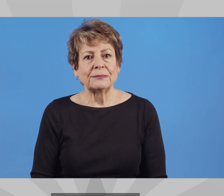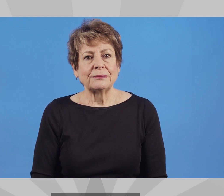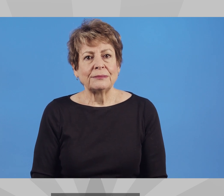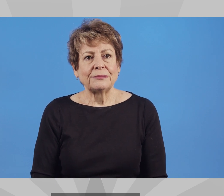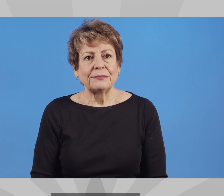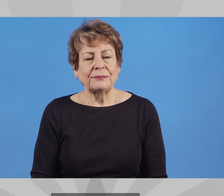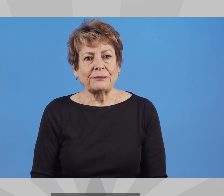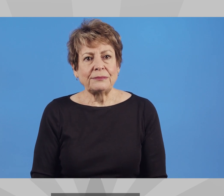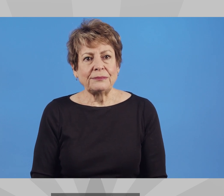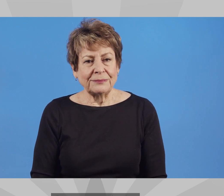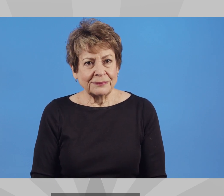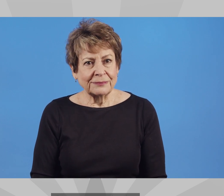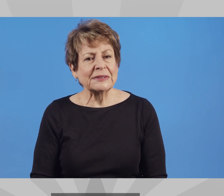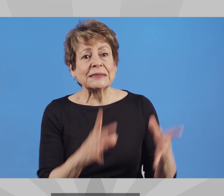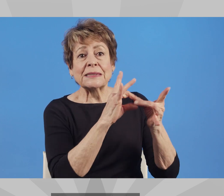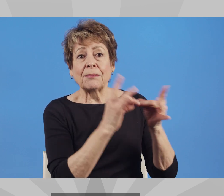Statement.